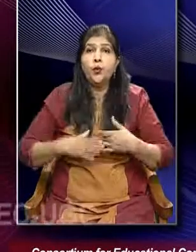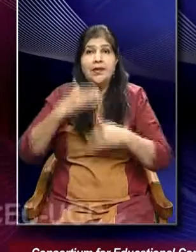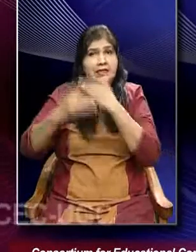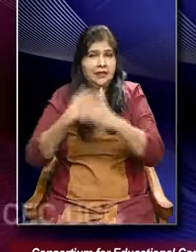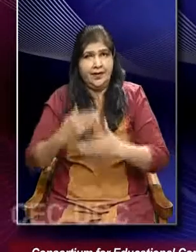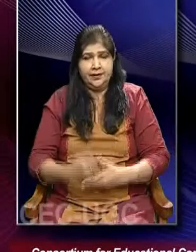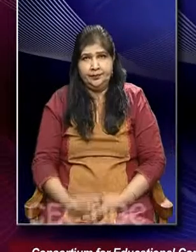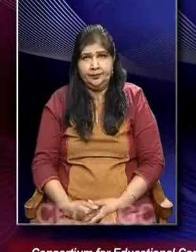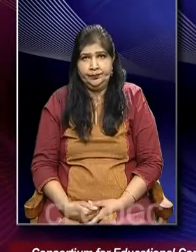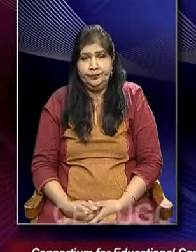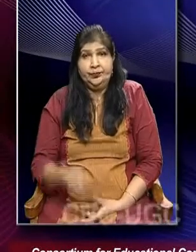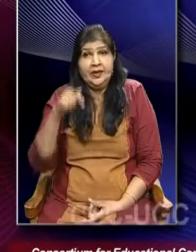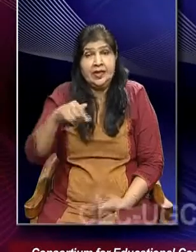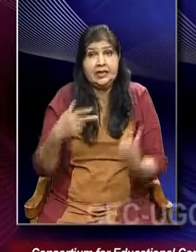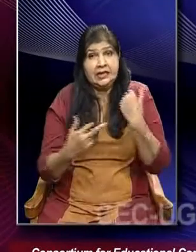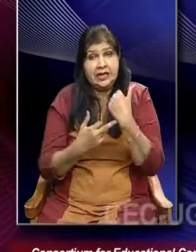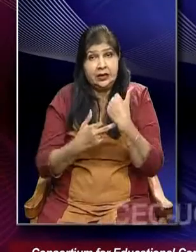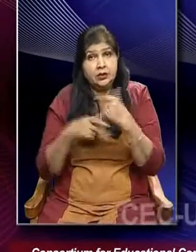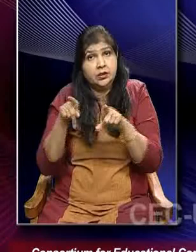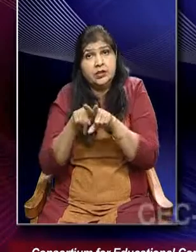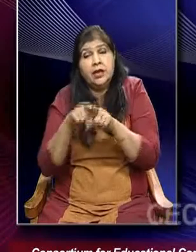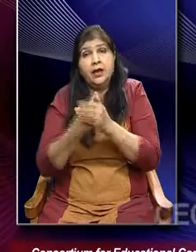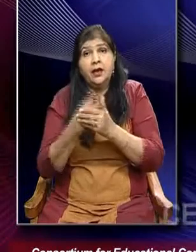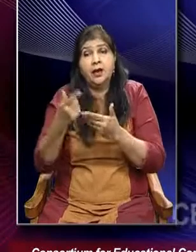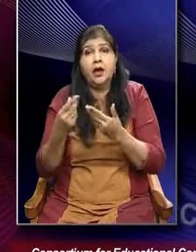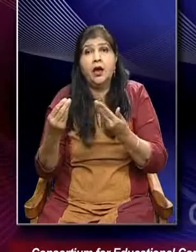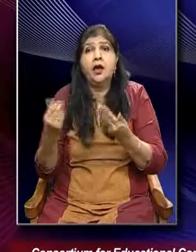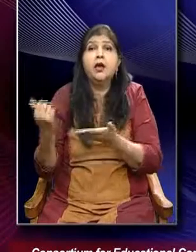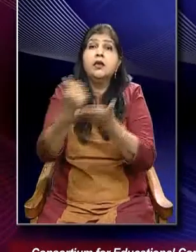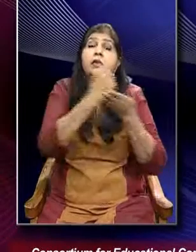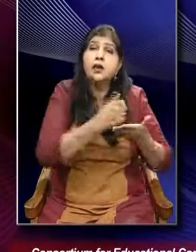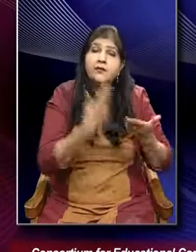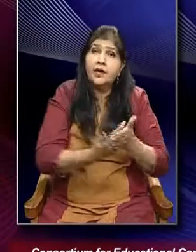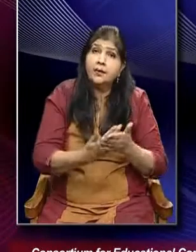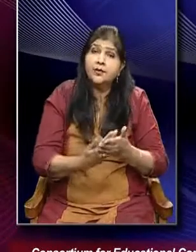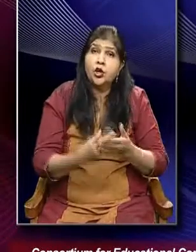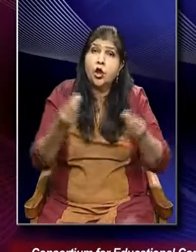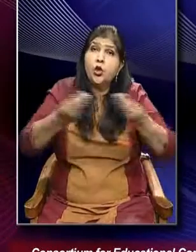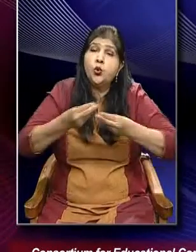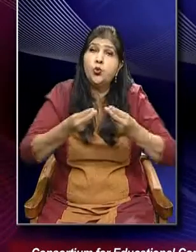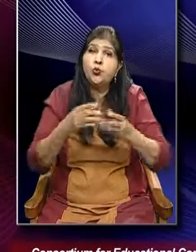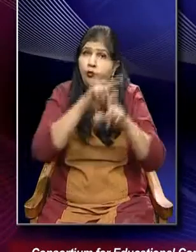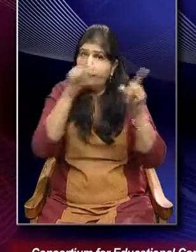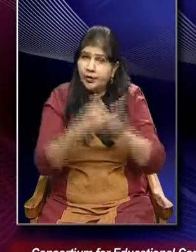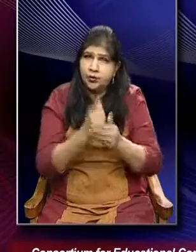civilization. And this technology too gives a new face to working